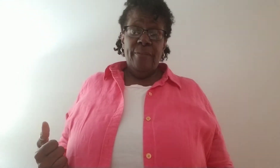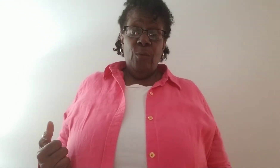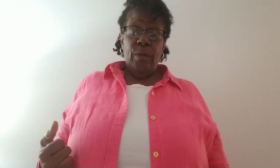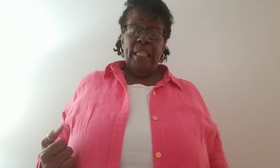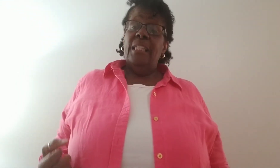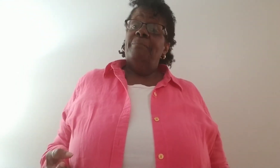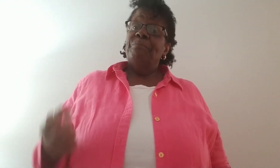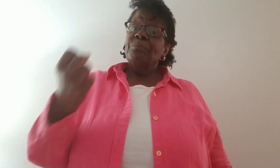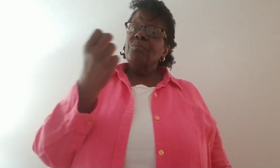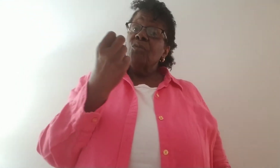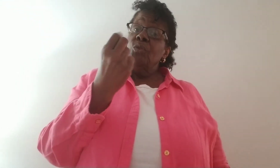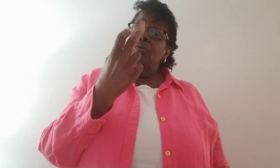12,840.